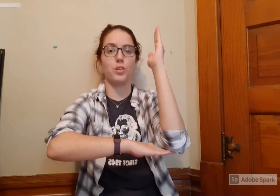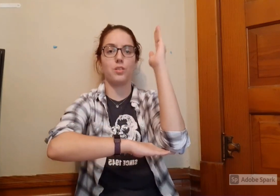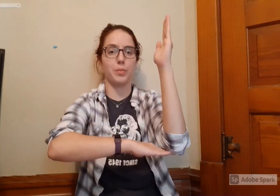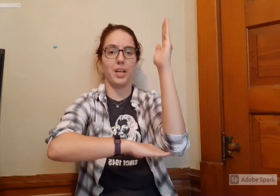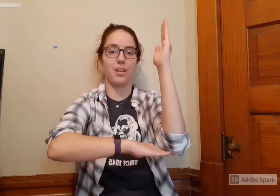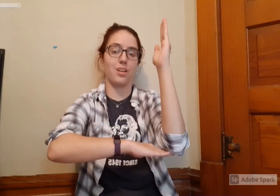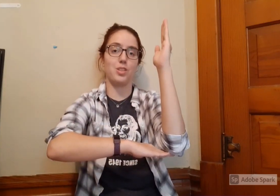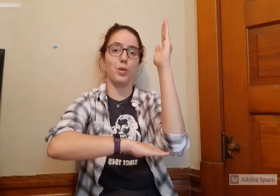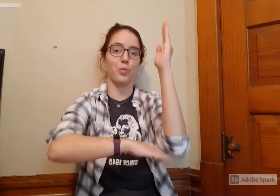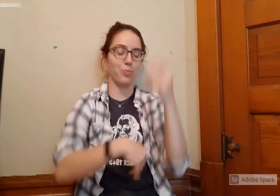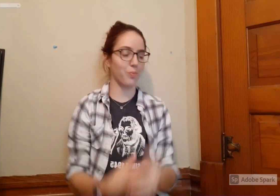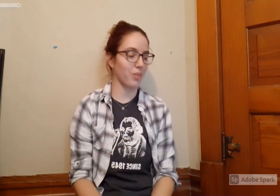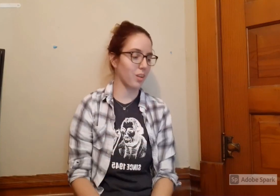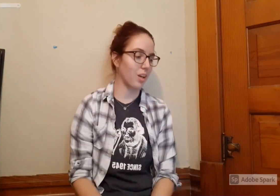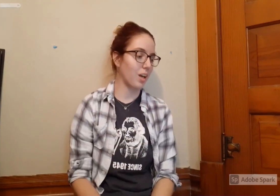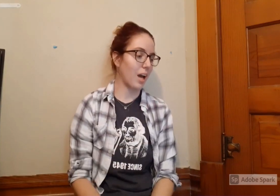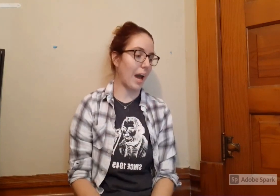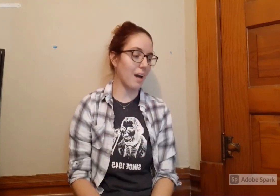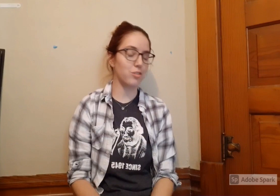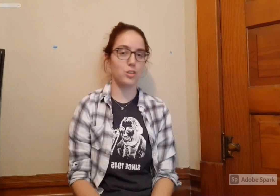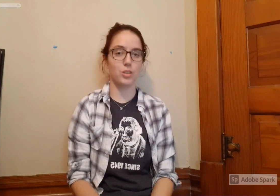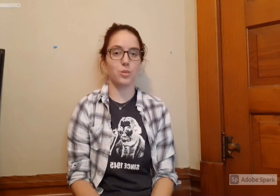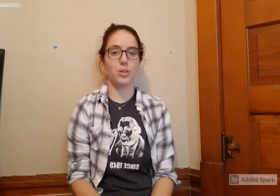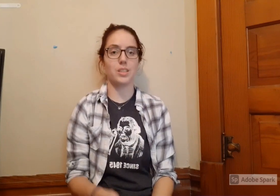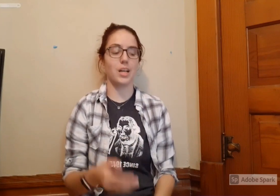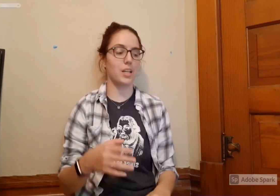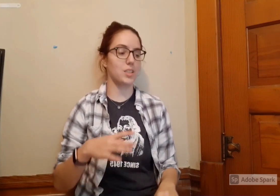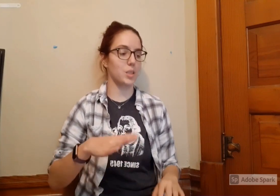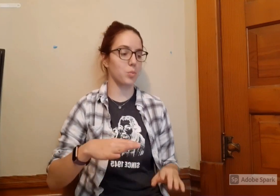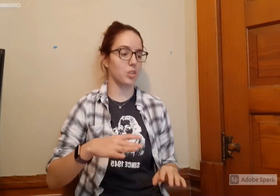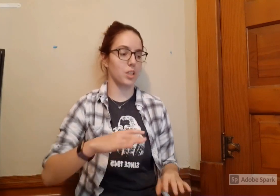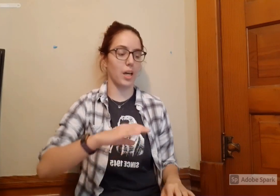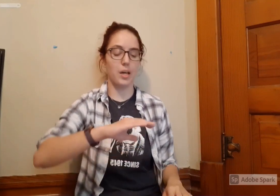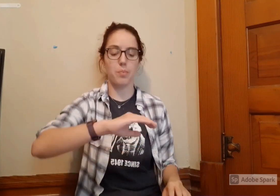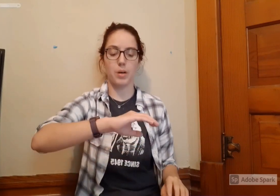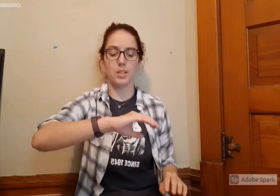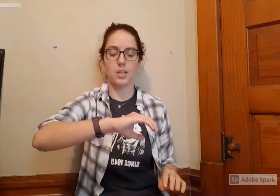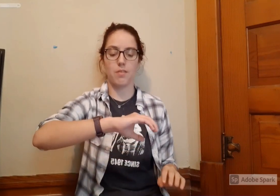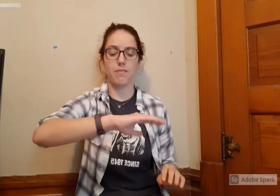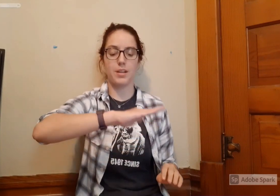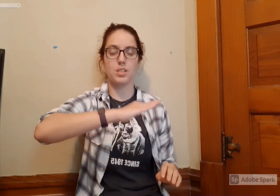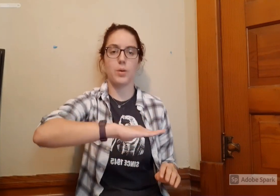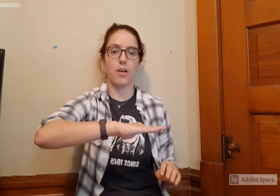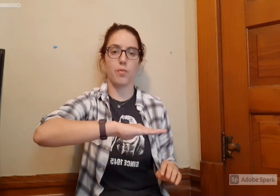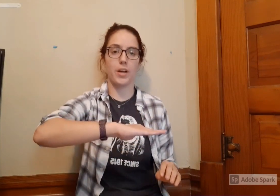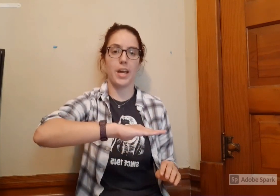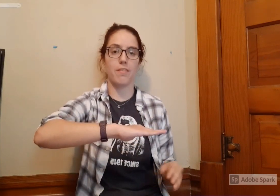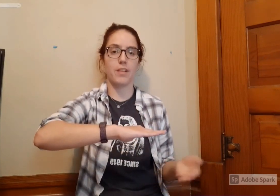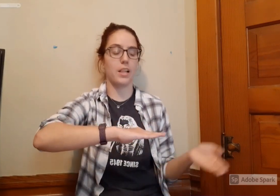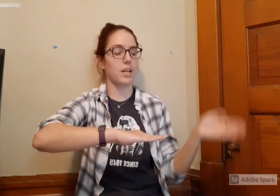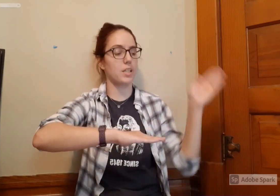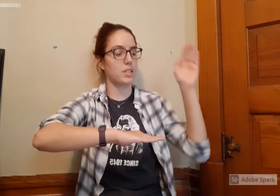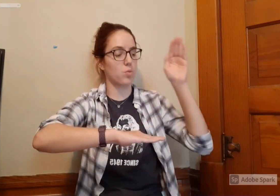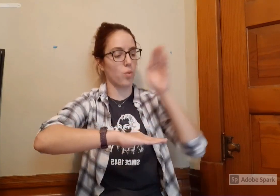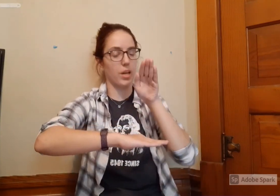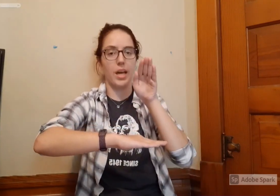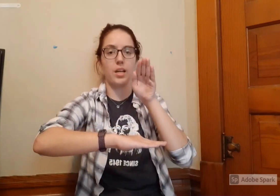be like, it's noon. Afternoon is kind of similar to night, but instead of fists, you have one hand flat like this, one hand on